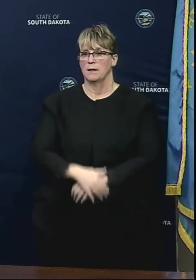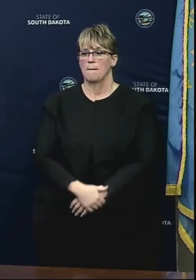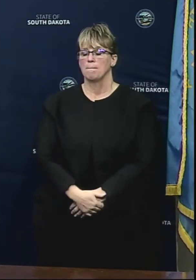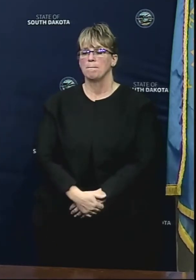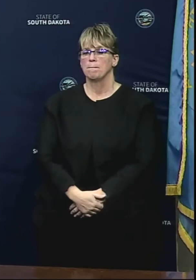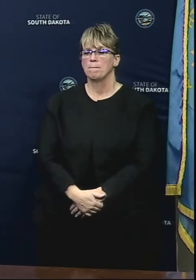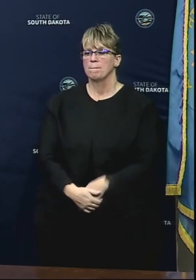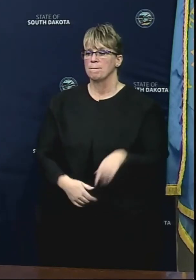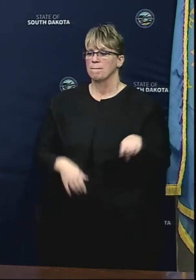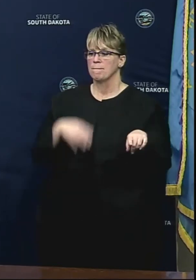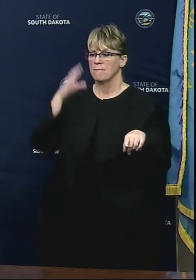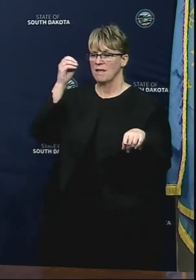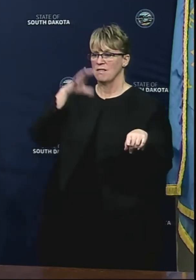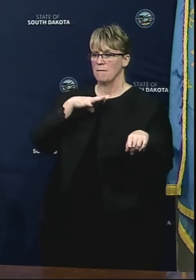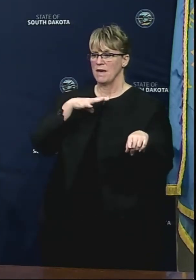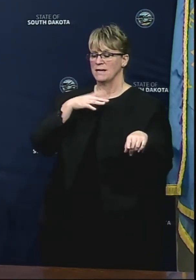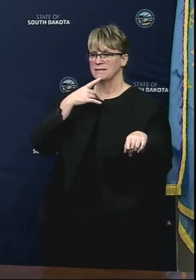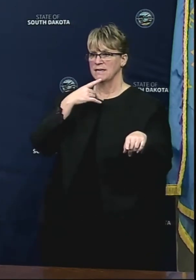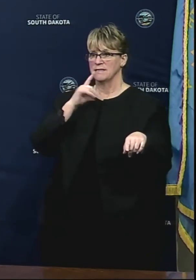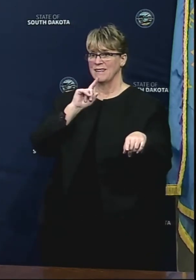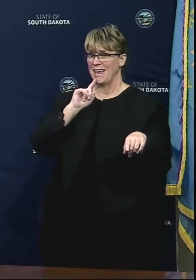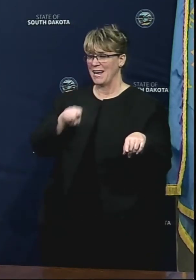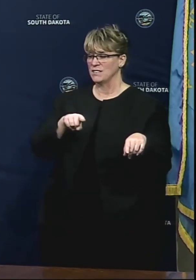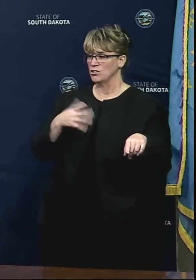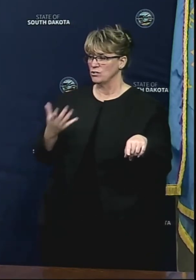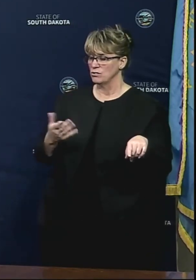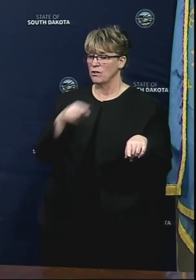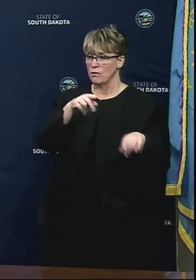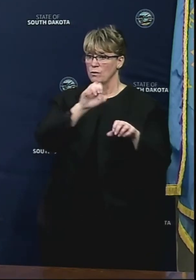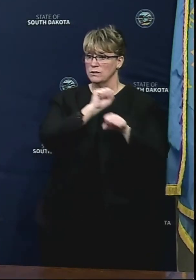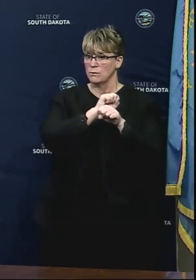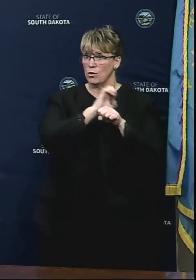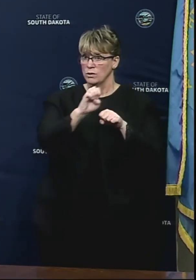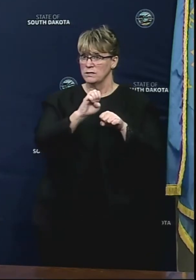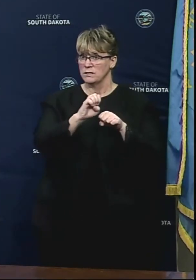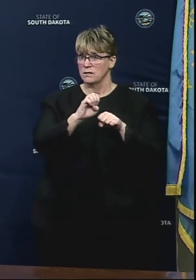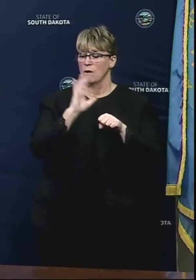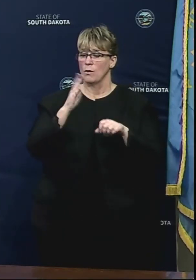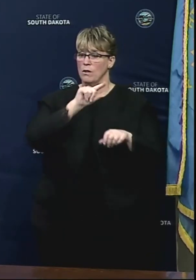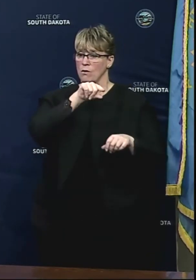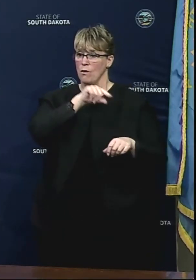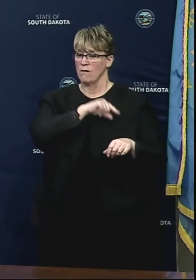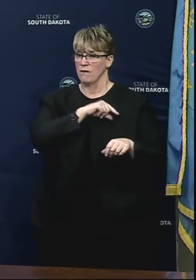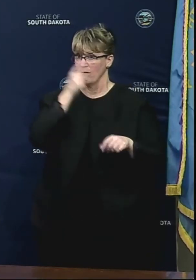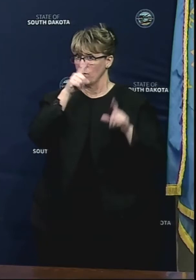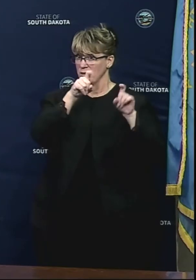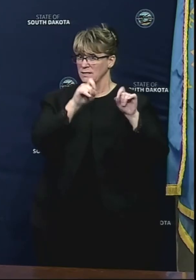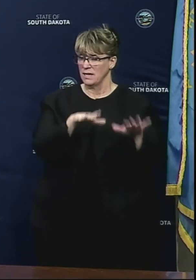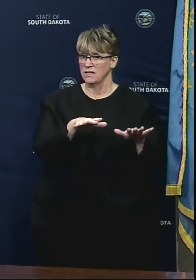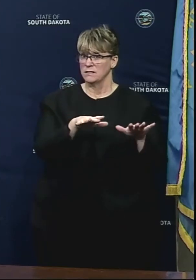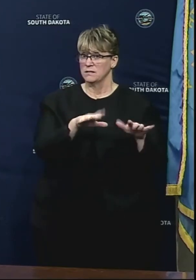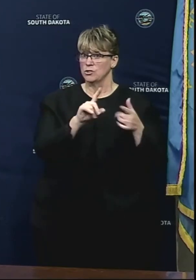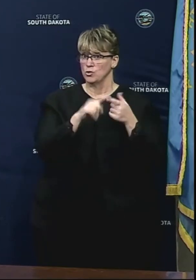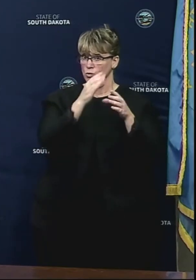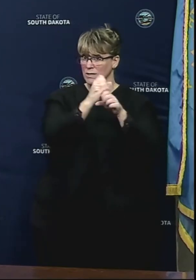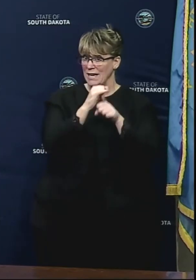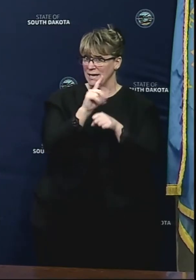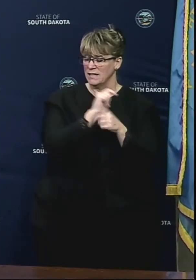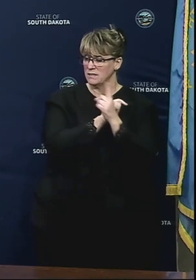So it sounds like the answer to that then is that those employees will still have to qualify for the test in order to get